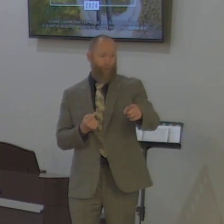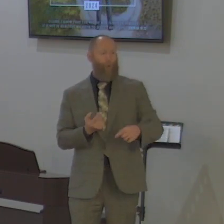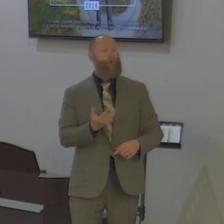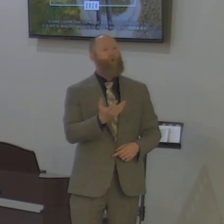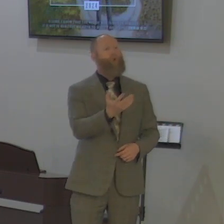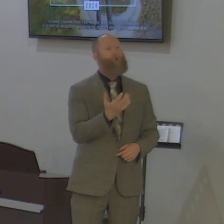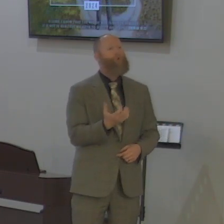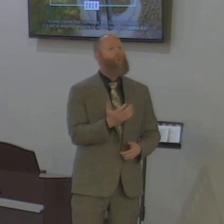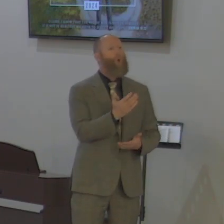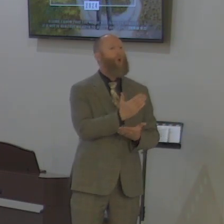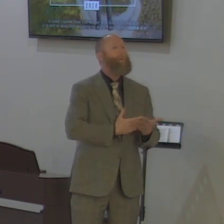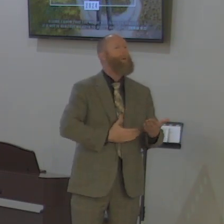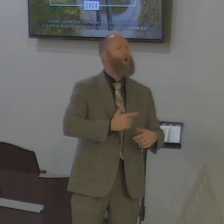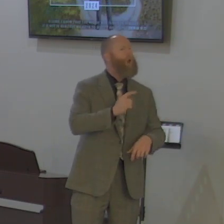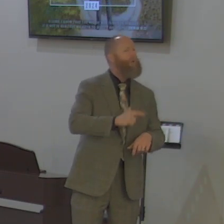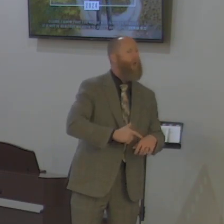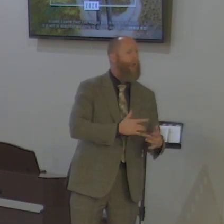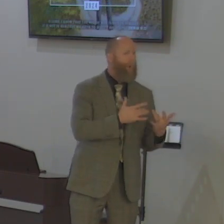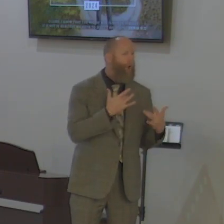Part-time lungs.